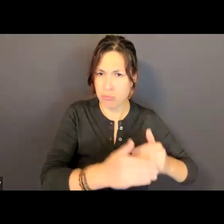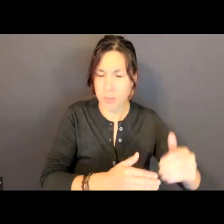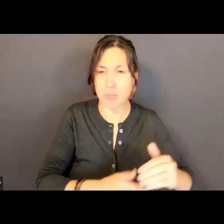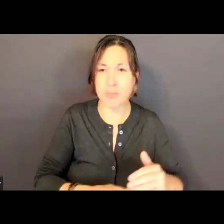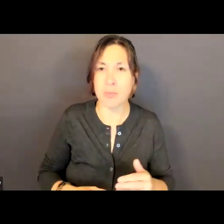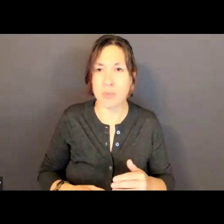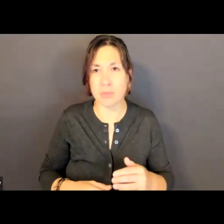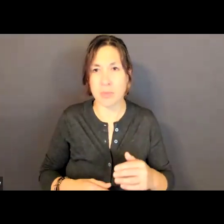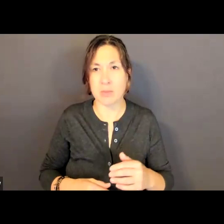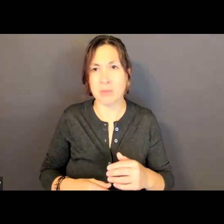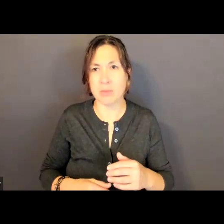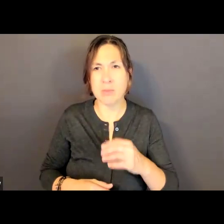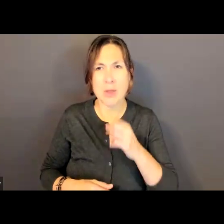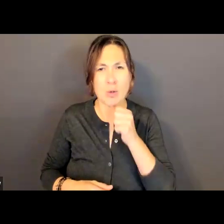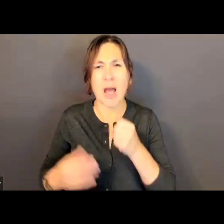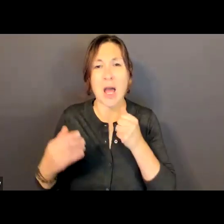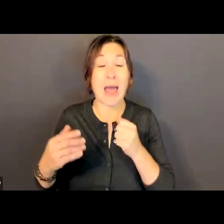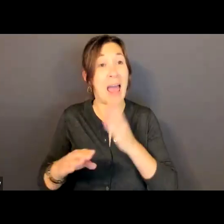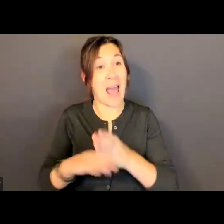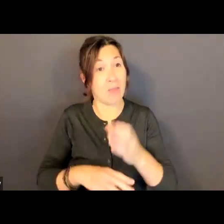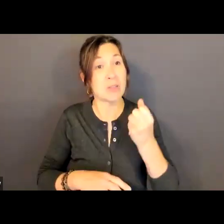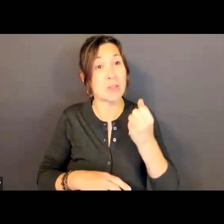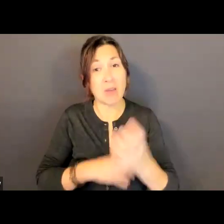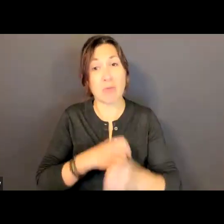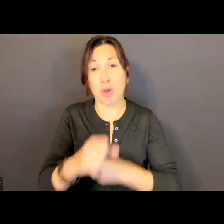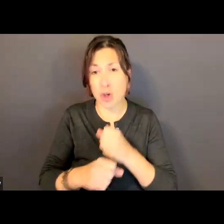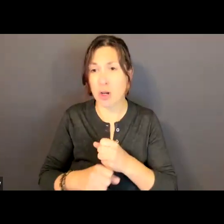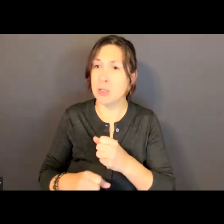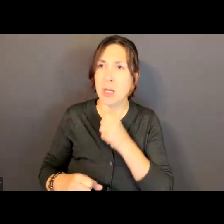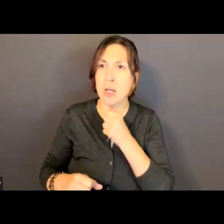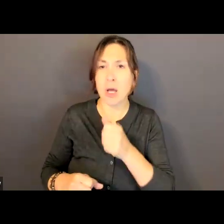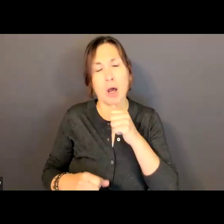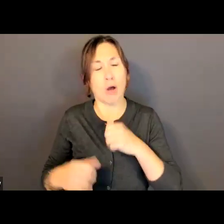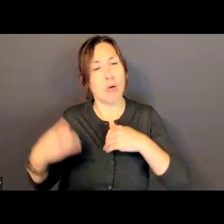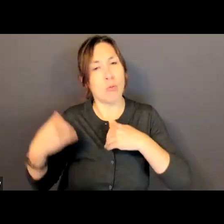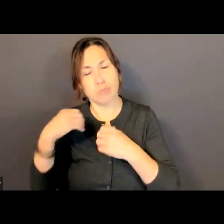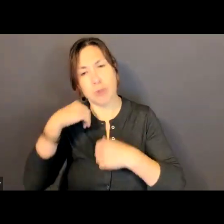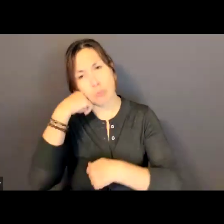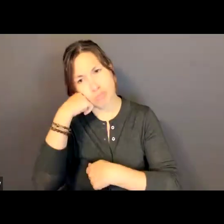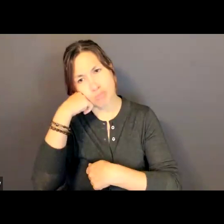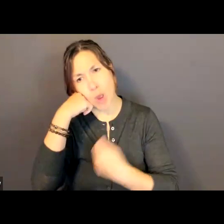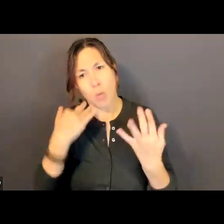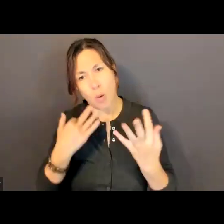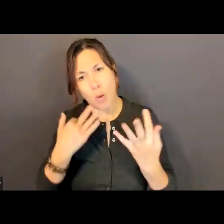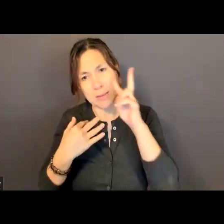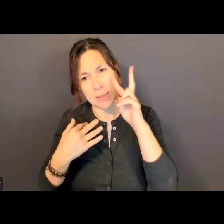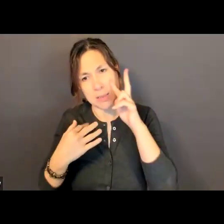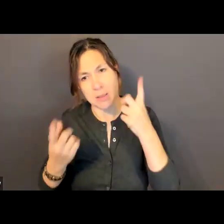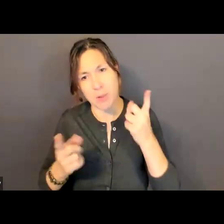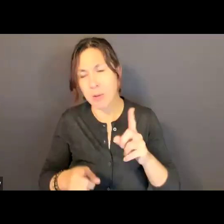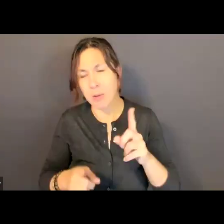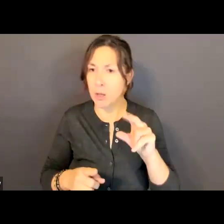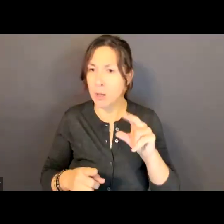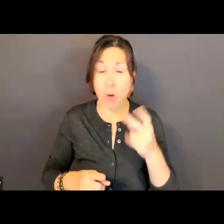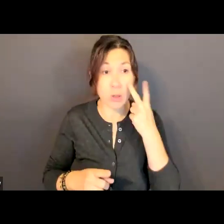multiple years hoping something happens. We should see signs of progress immediately. But we also have to understand that when we're seeing